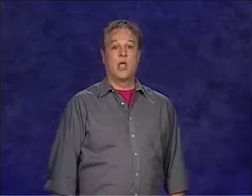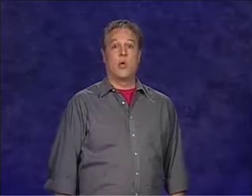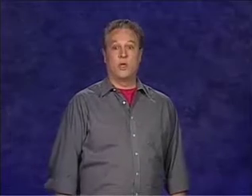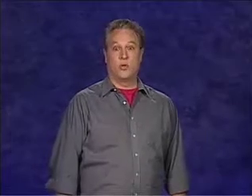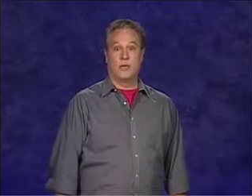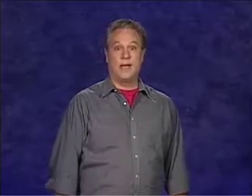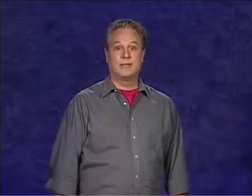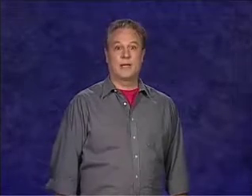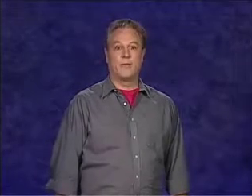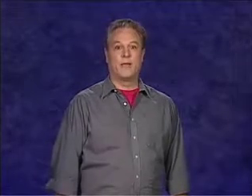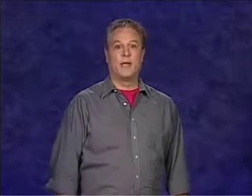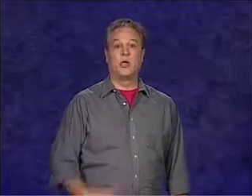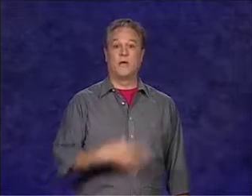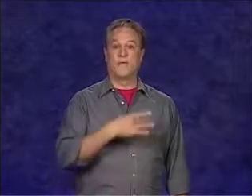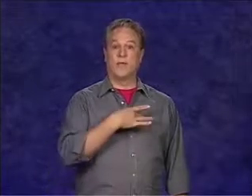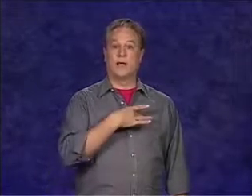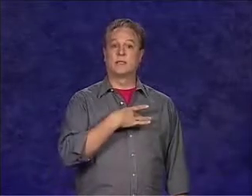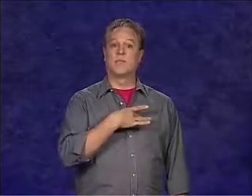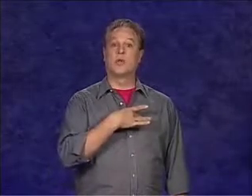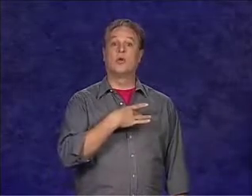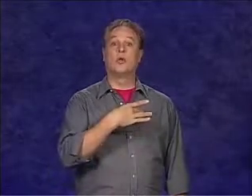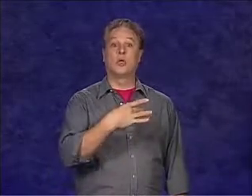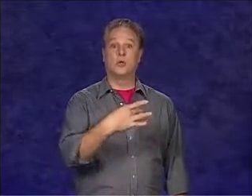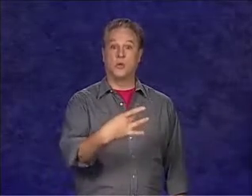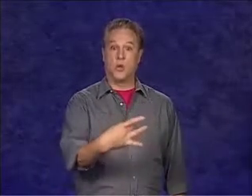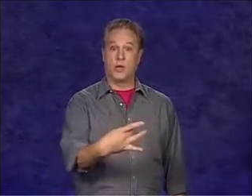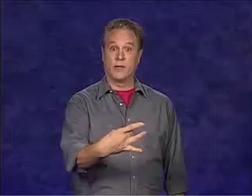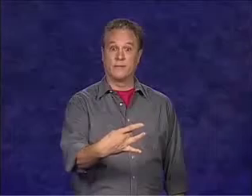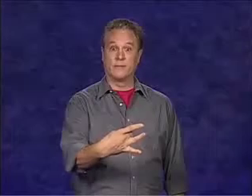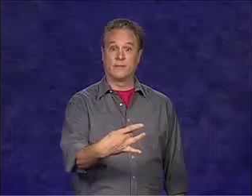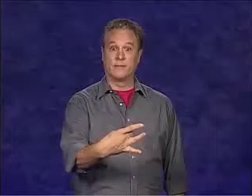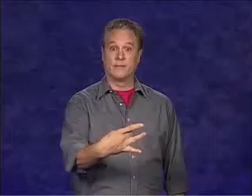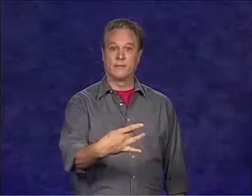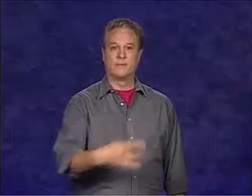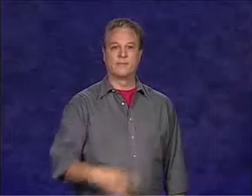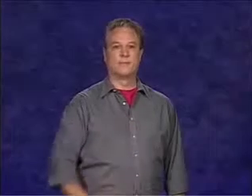When you like something, your feelings pull you toward it.